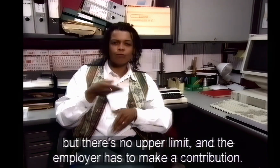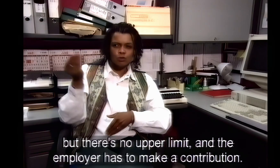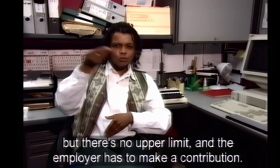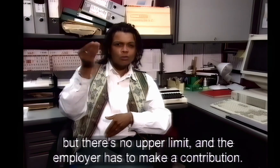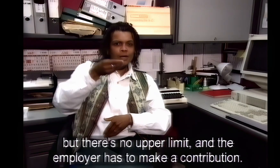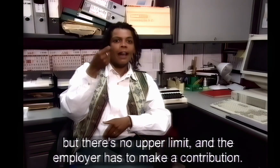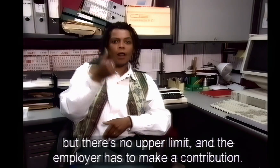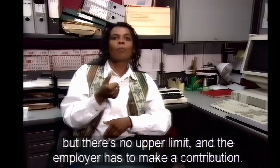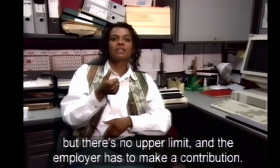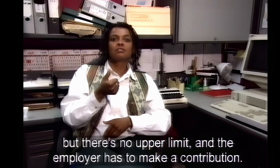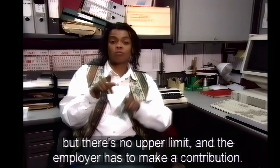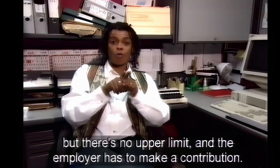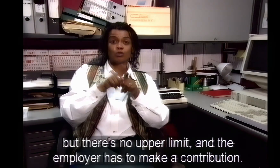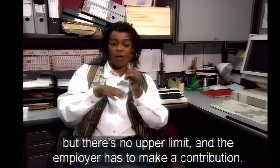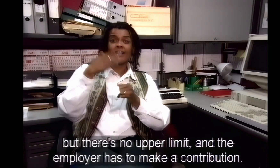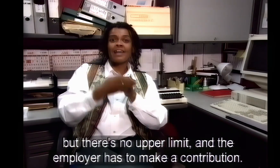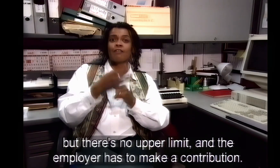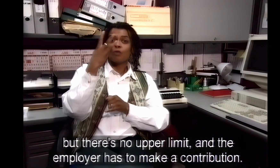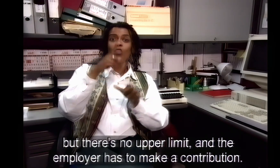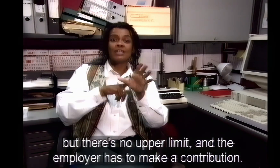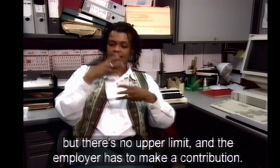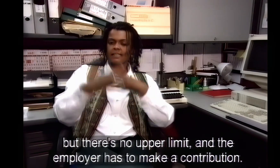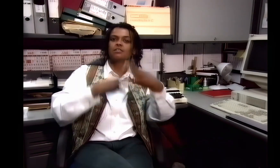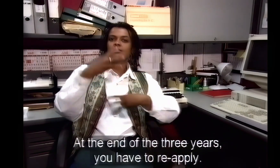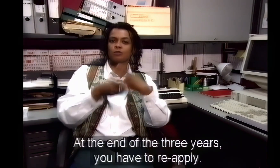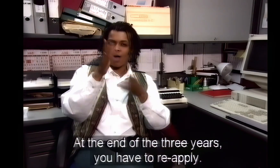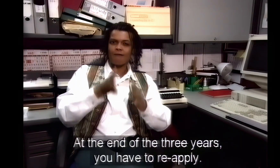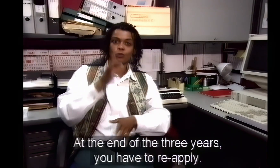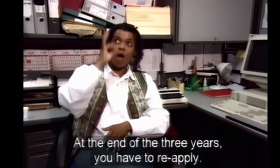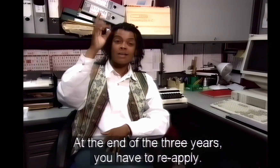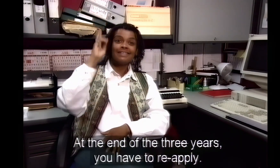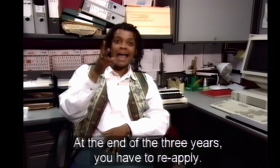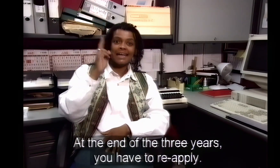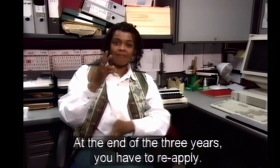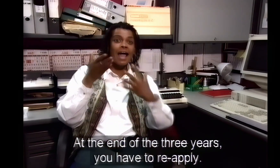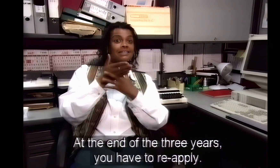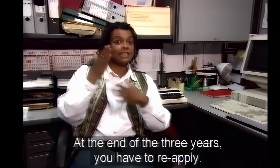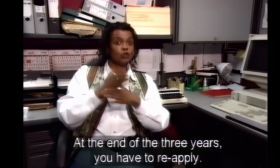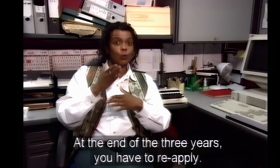your employer has to make a contribution. At the end of 3 years, you have to reapply for access to